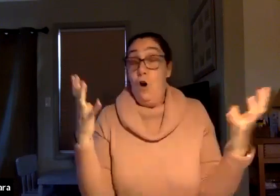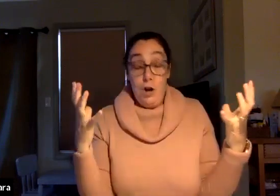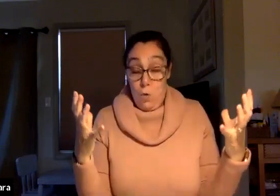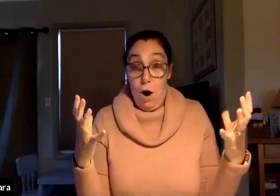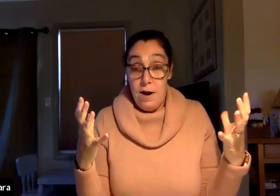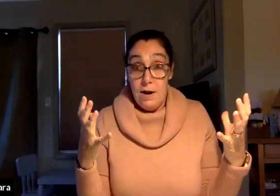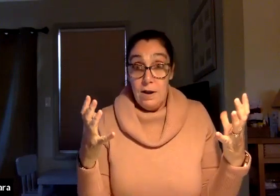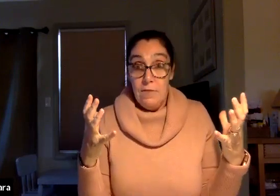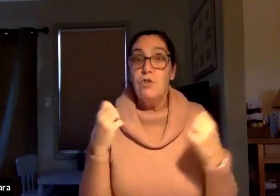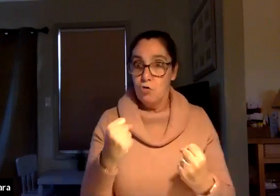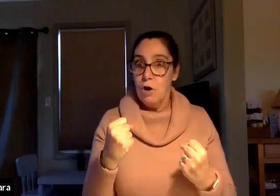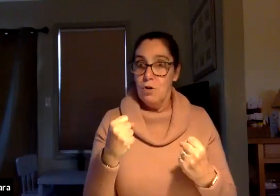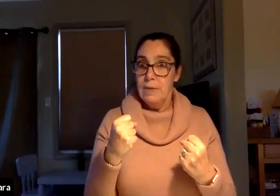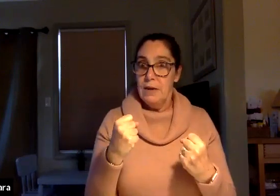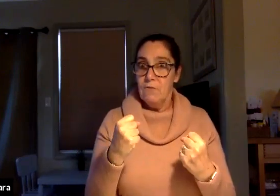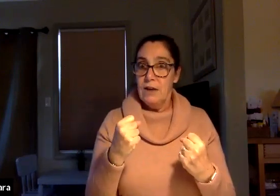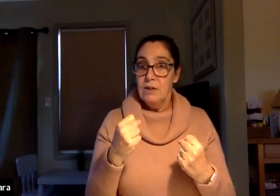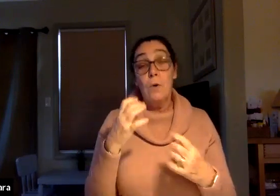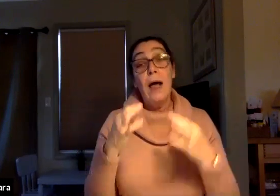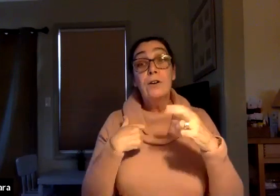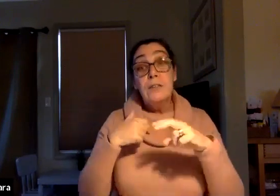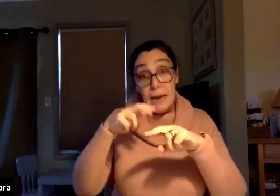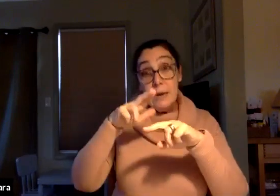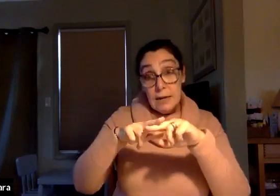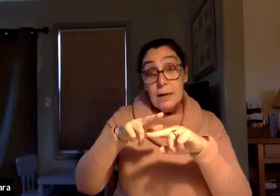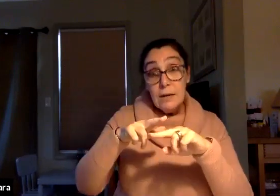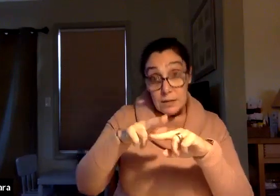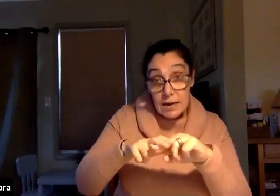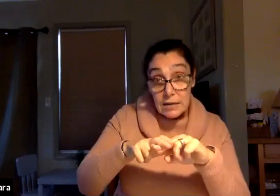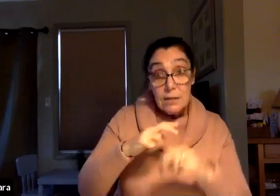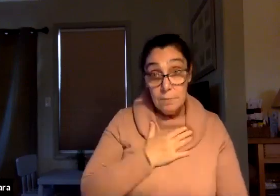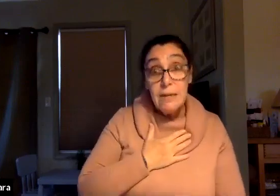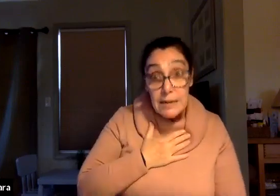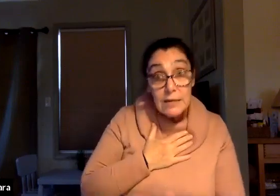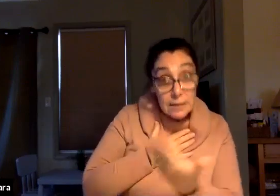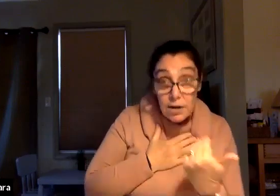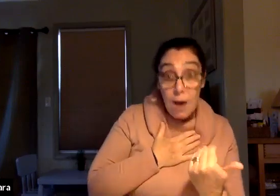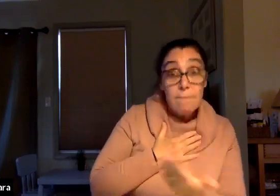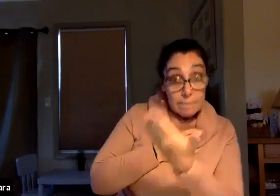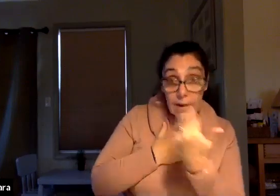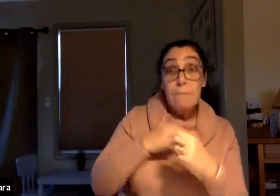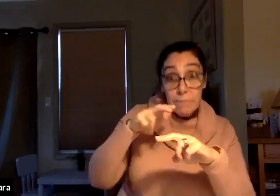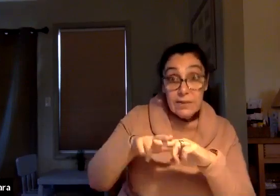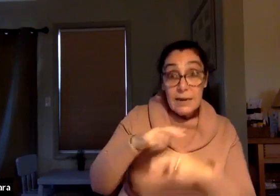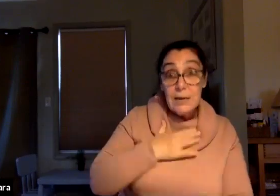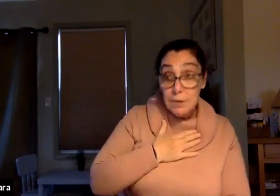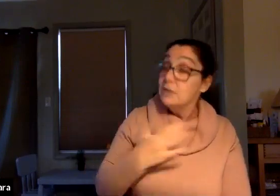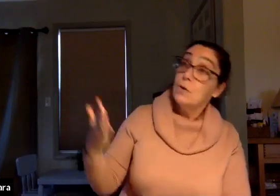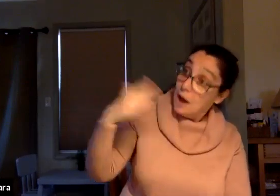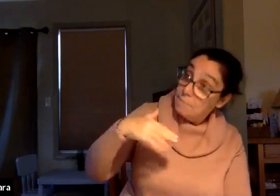strong you are, the stronger the meaning, right? So I could say, sit, please. You know, come, sit, please. Or come,